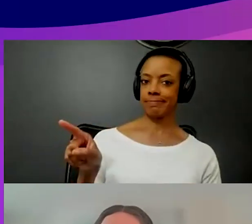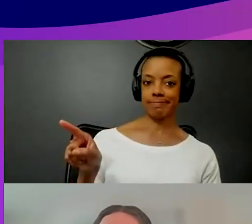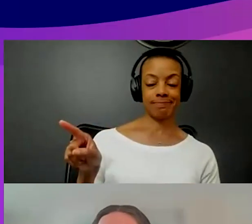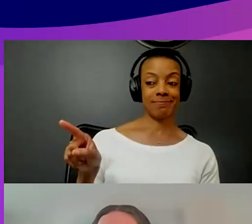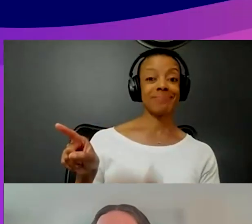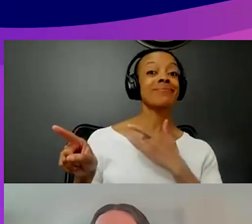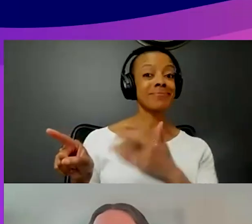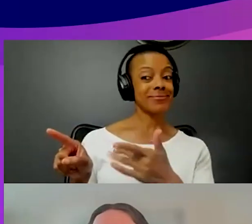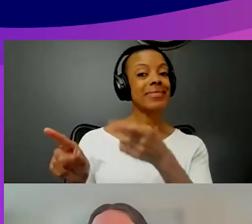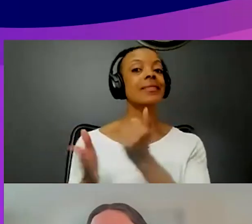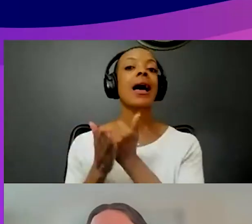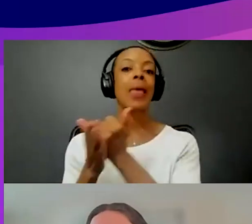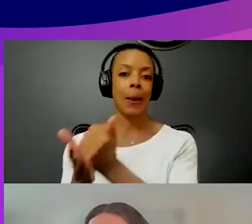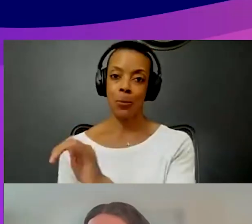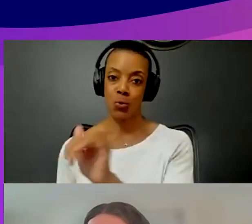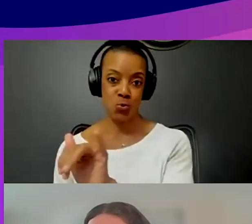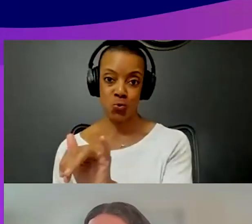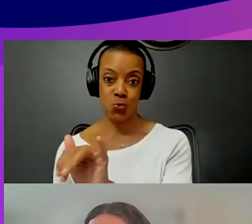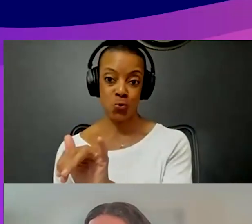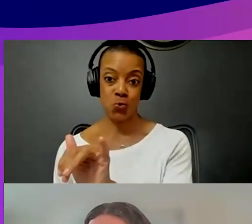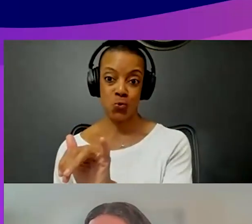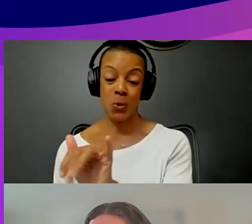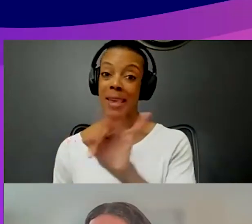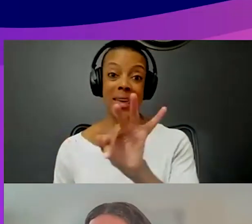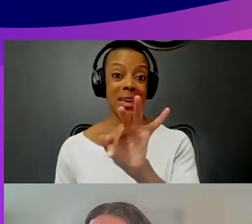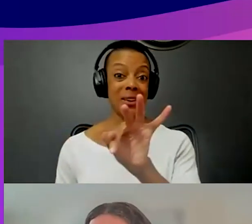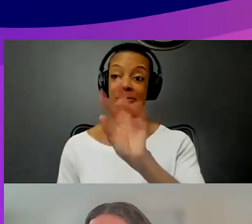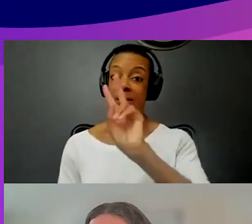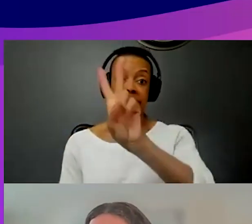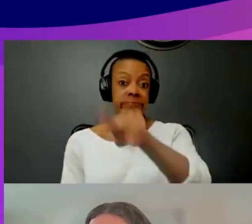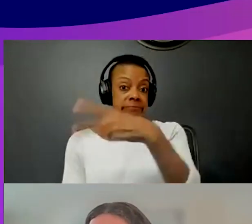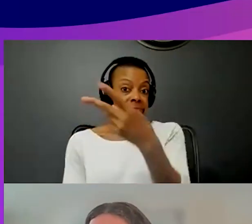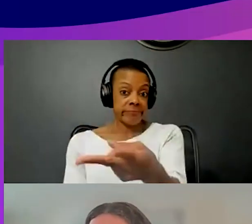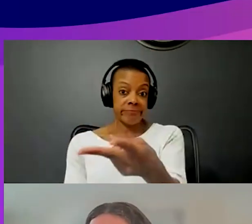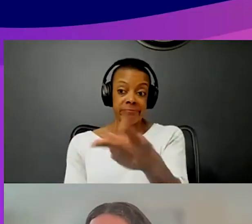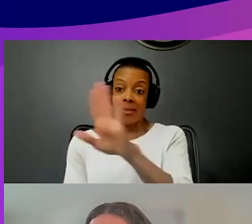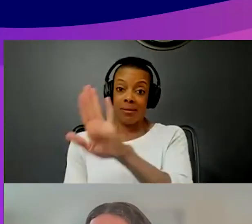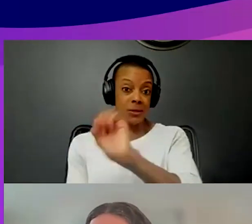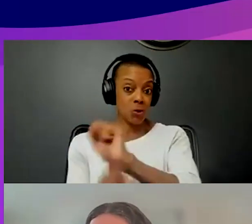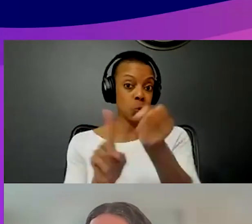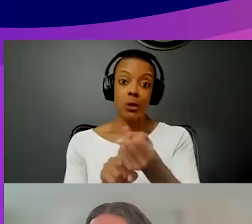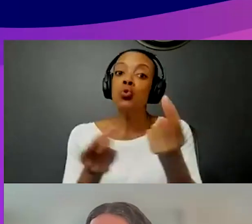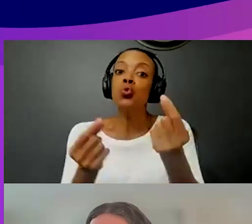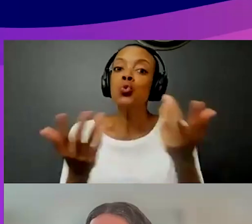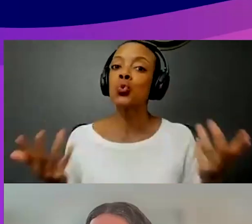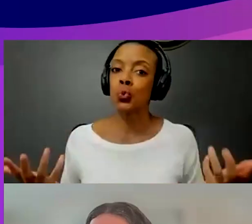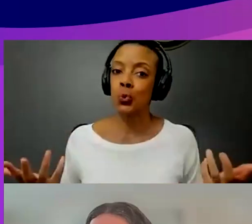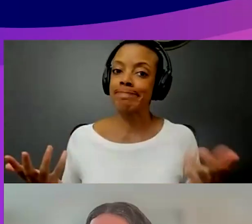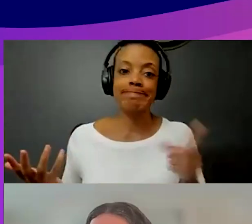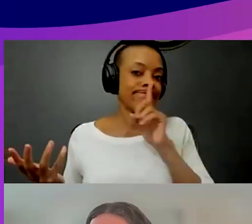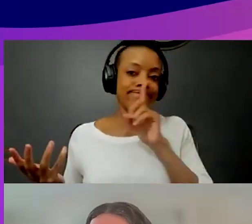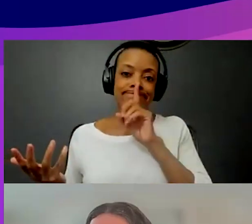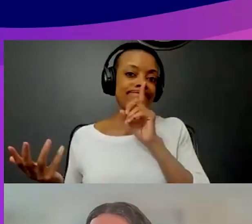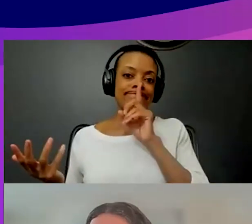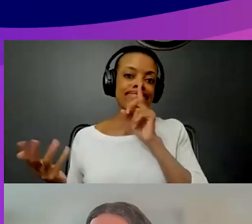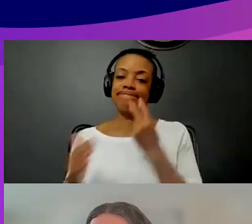need help, and you never know if you would do the same thing in their situation. So don't judge. You don't